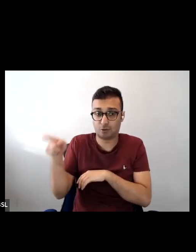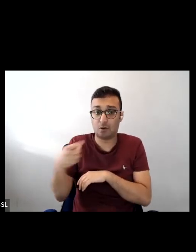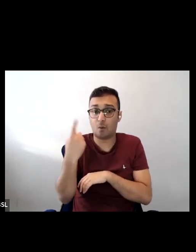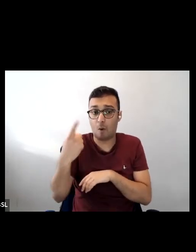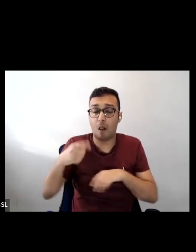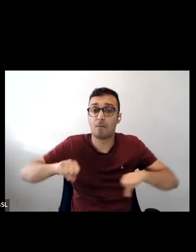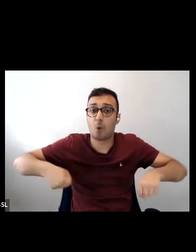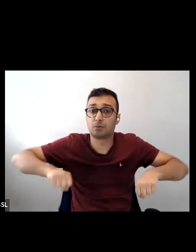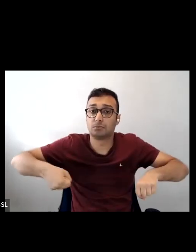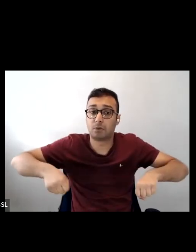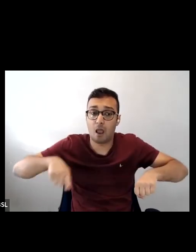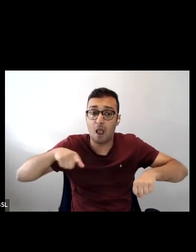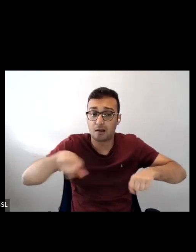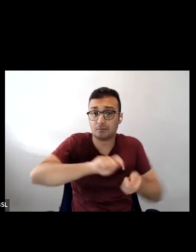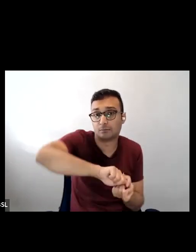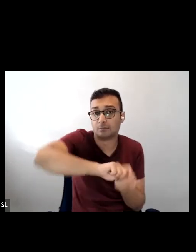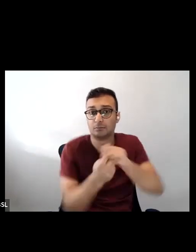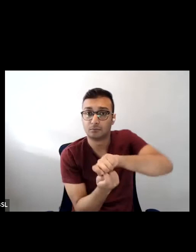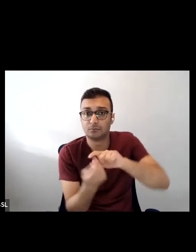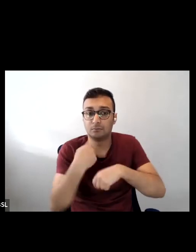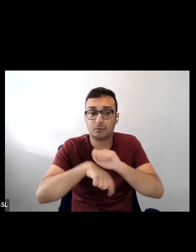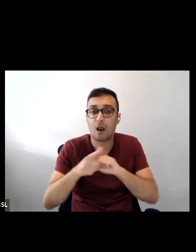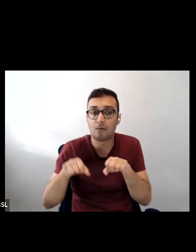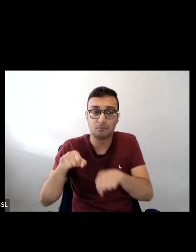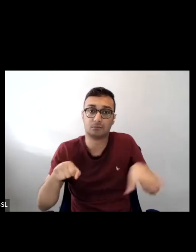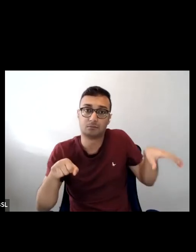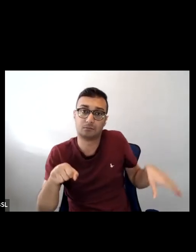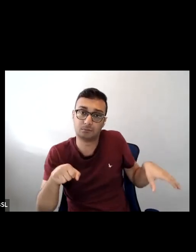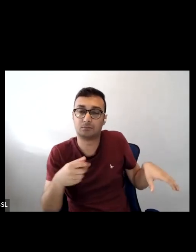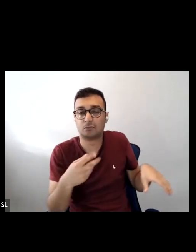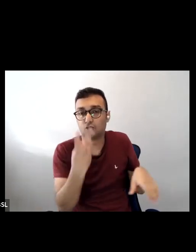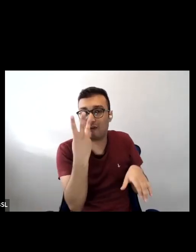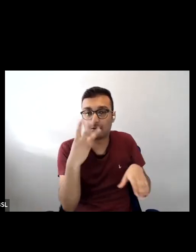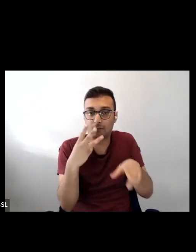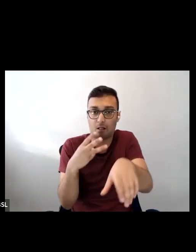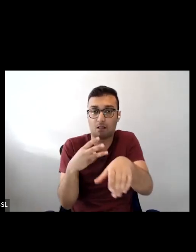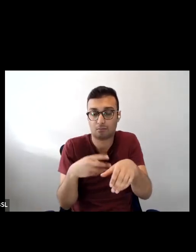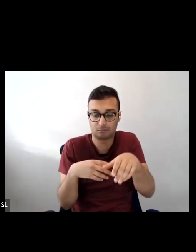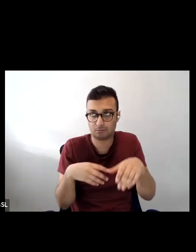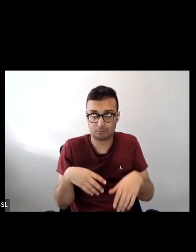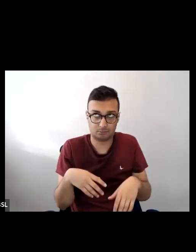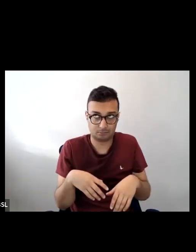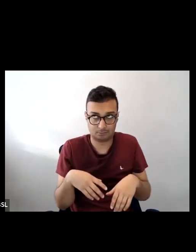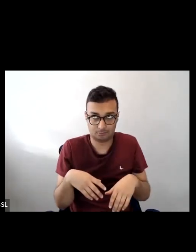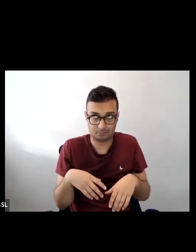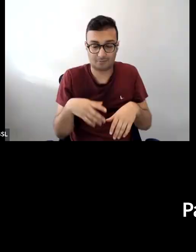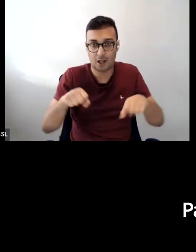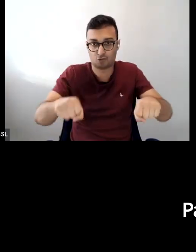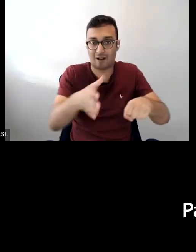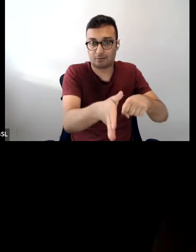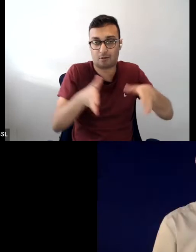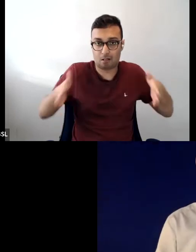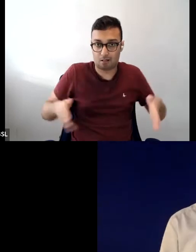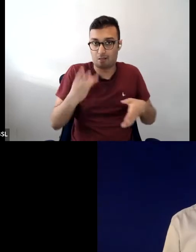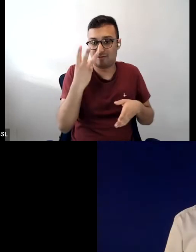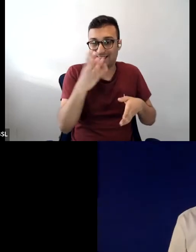tricycle. And actually we saw a lot of this happening. It was very important for AT users with mobility issues in Indonesia that they were able to